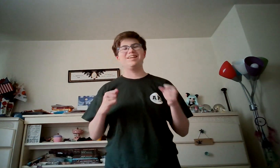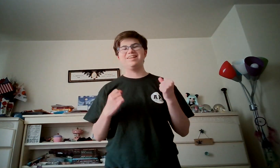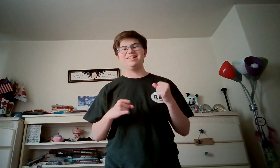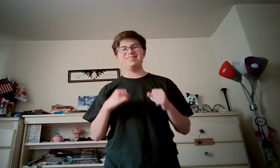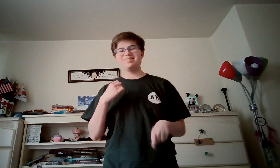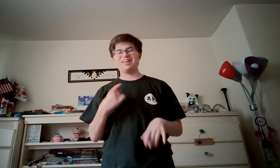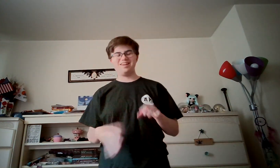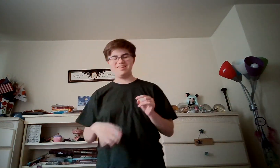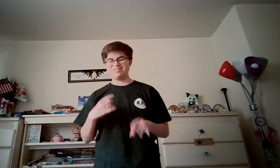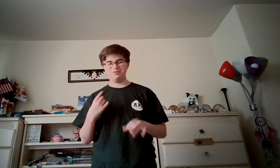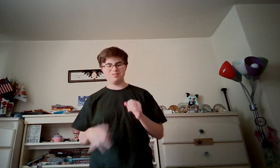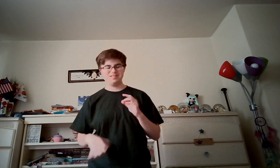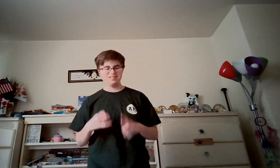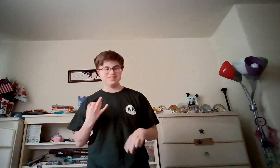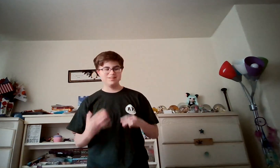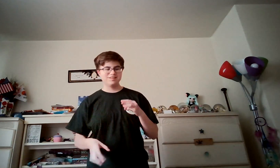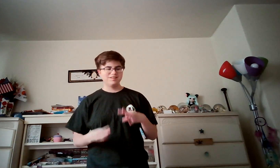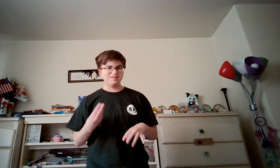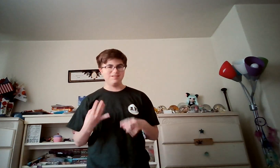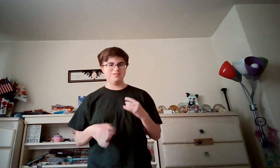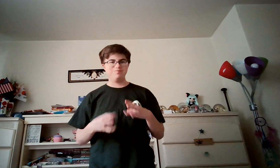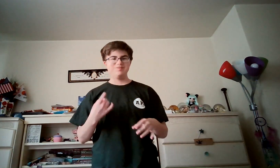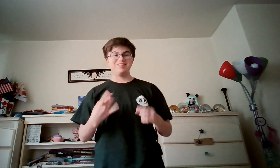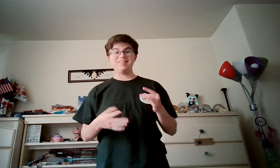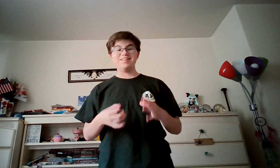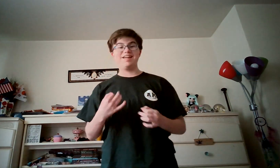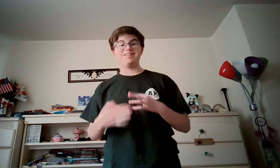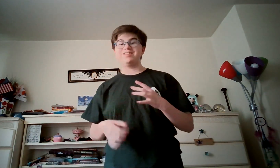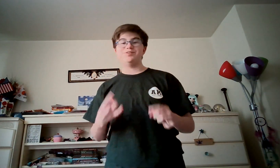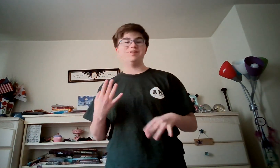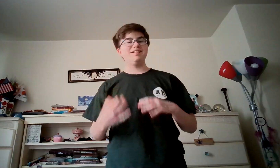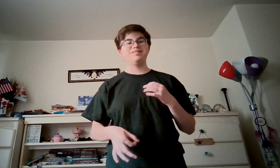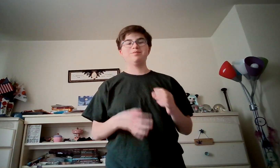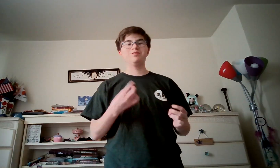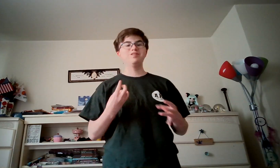it. I hate it so much. So I don't like summer.